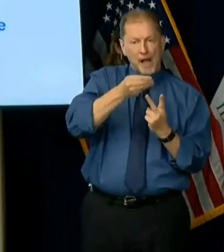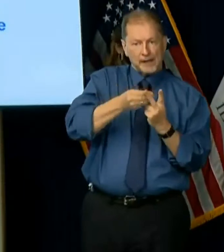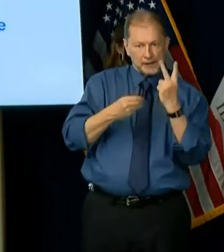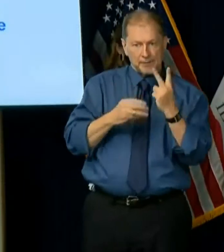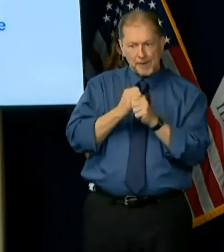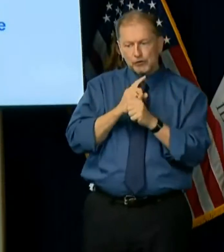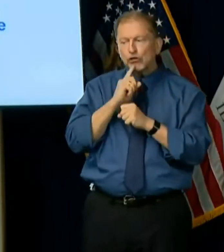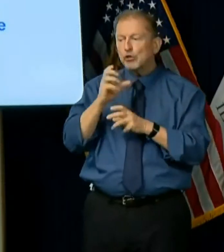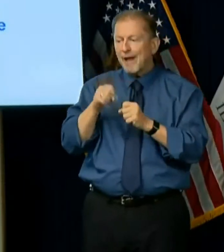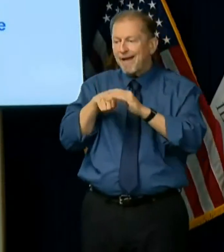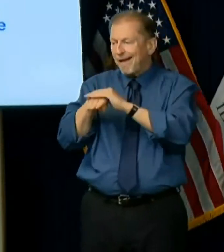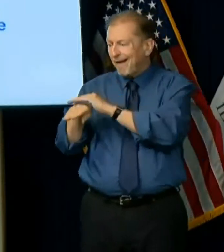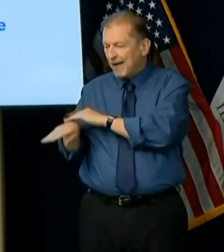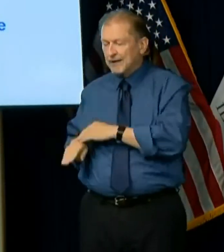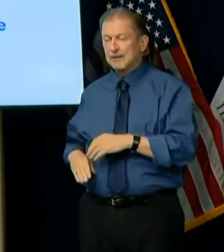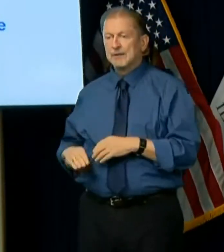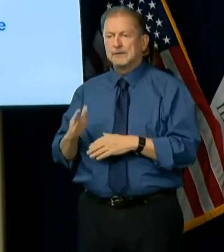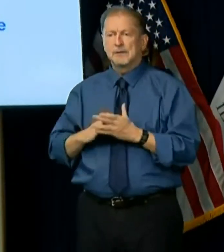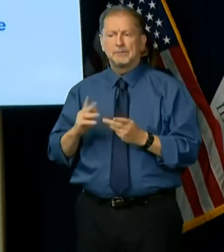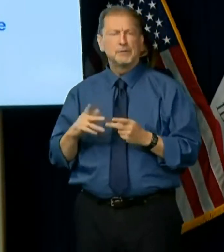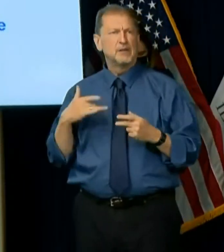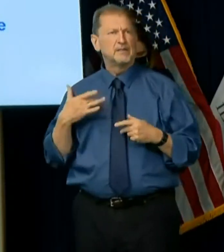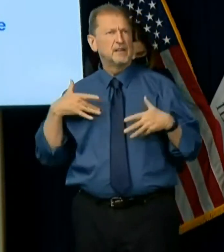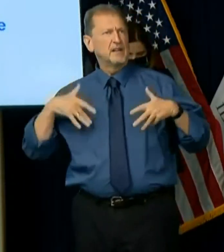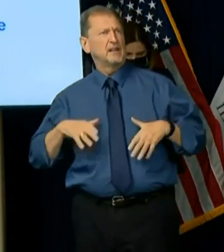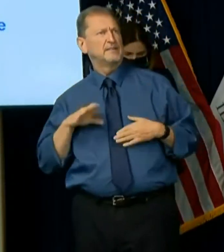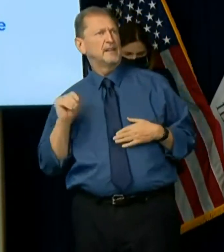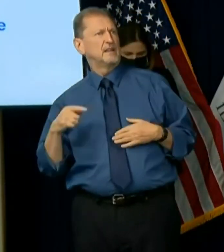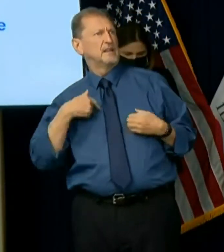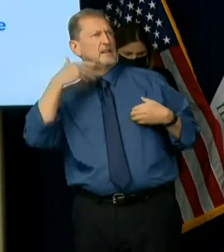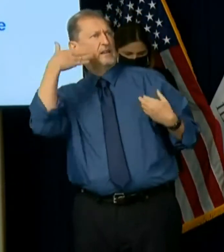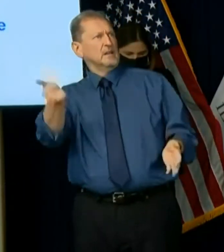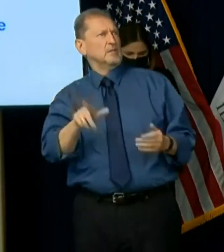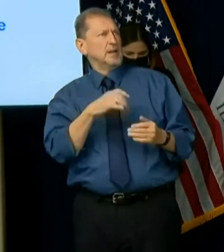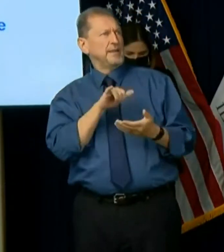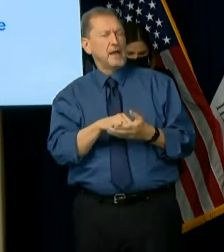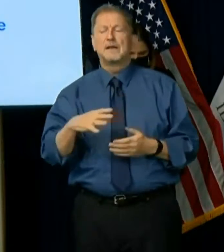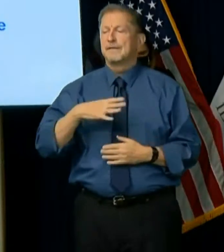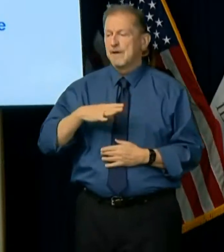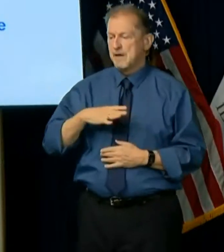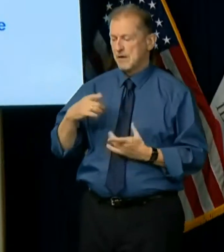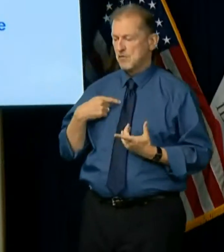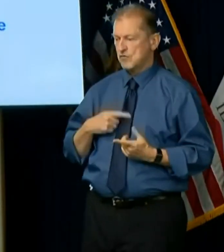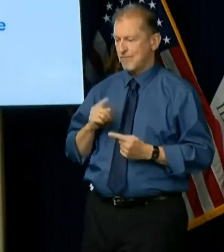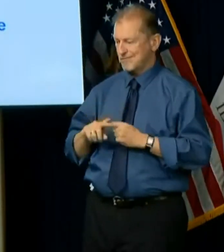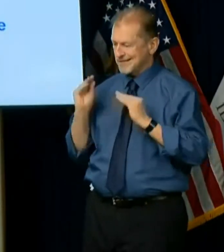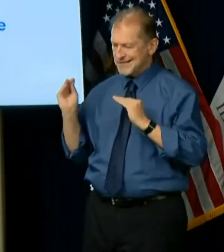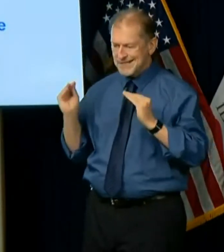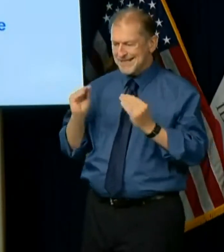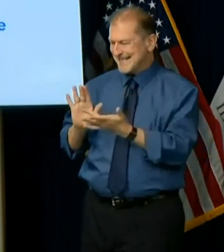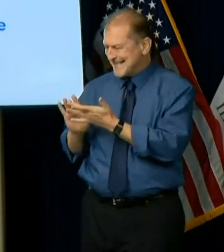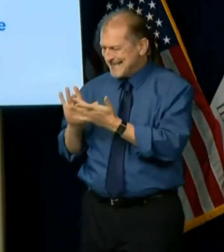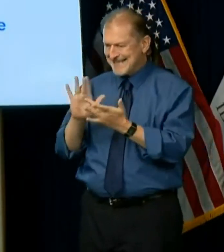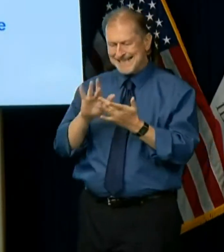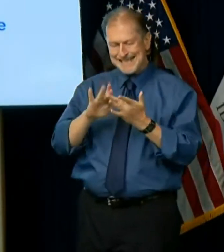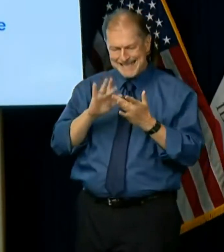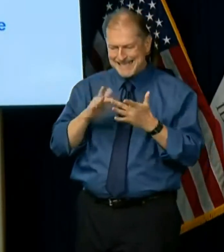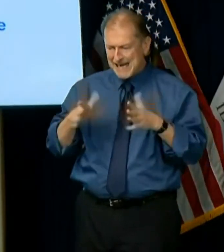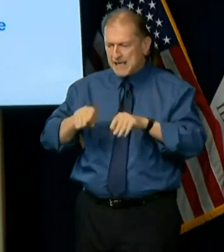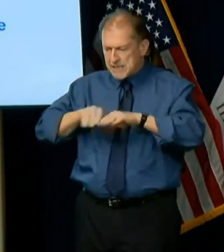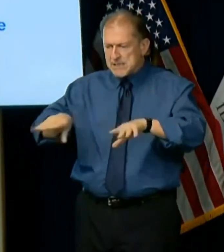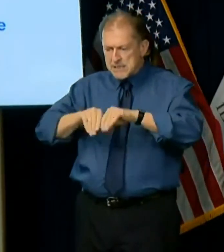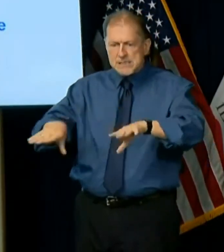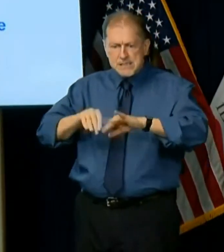left behind in these economic support programs, our DCEO team has led an aggressive strategy to deploy our team members and partner agencies to get the word